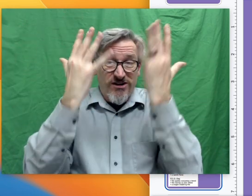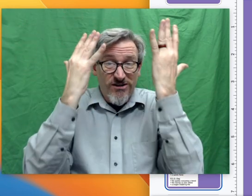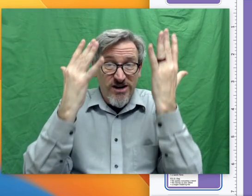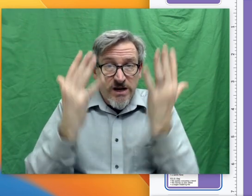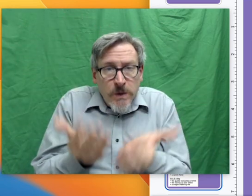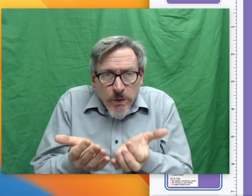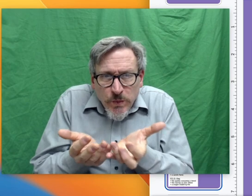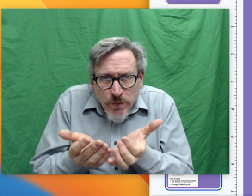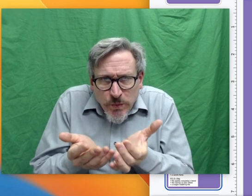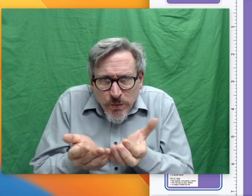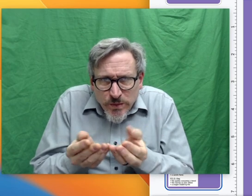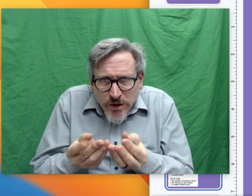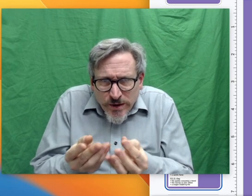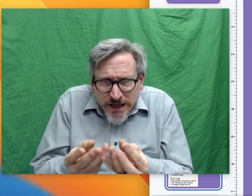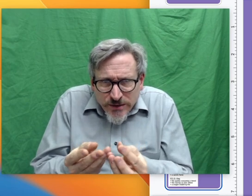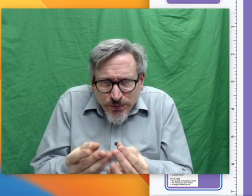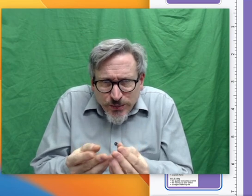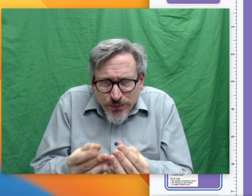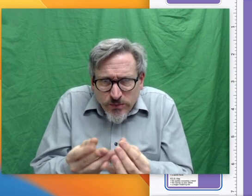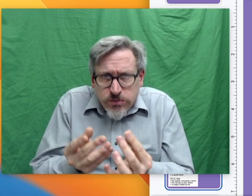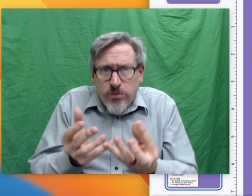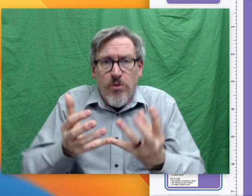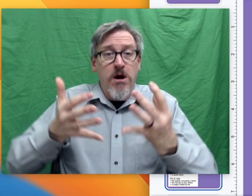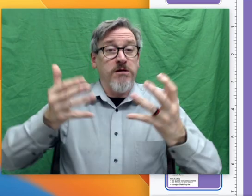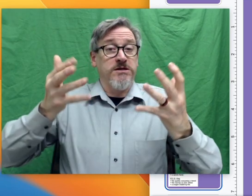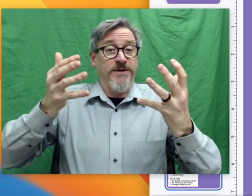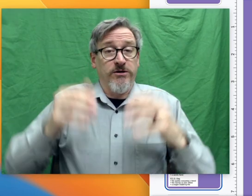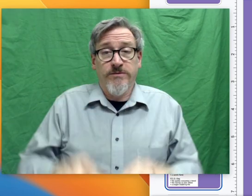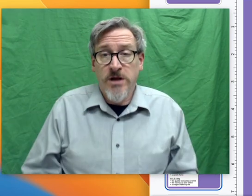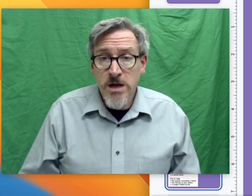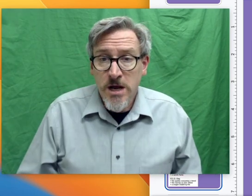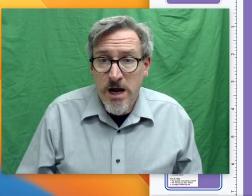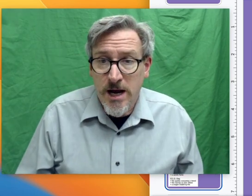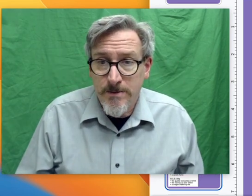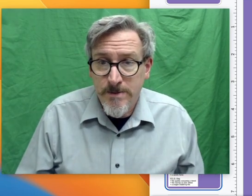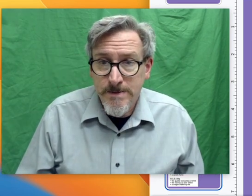fire, low heat to bigger.